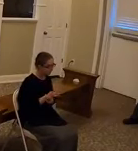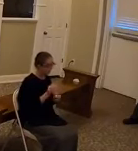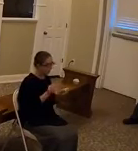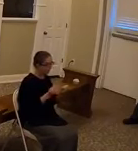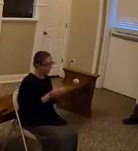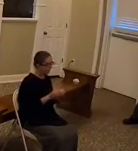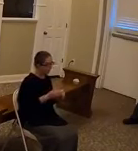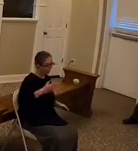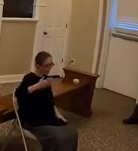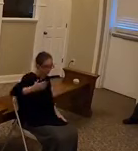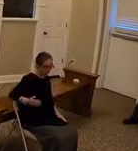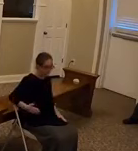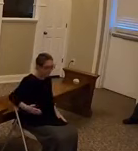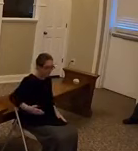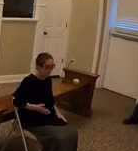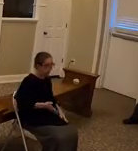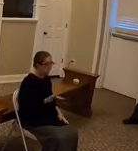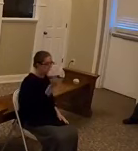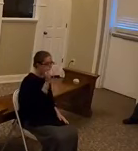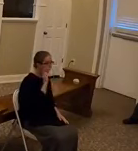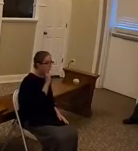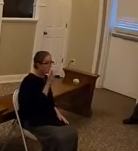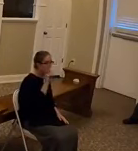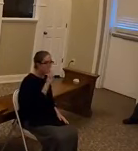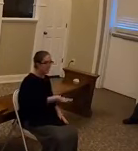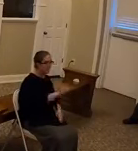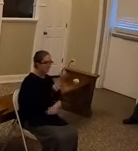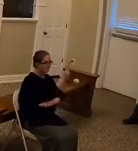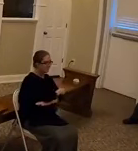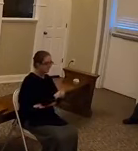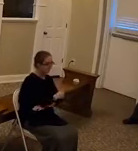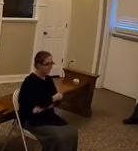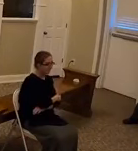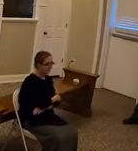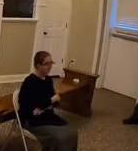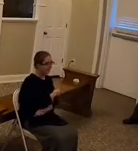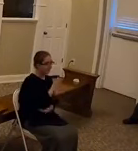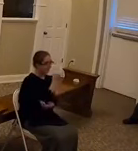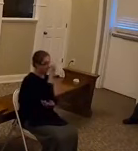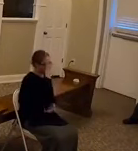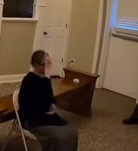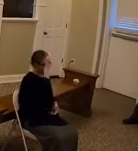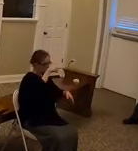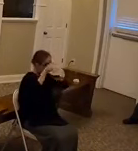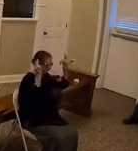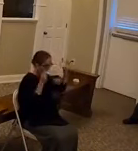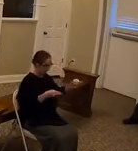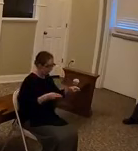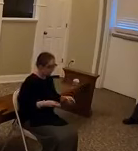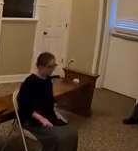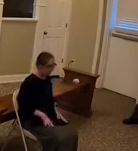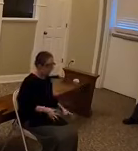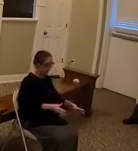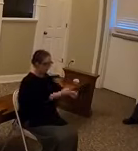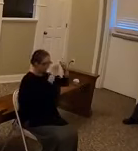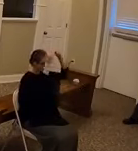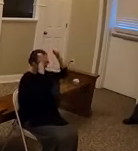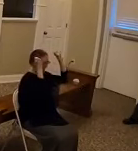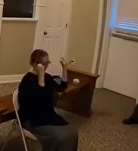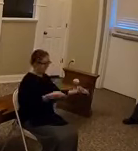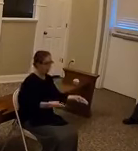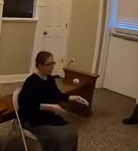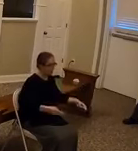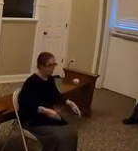no longer beside you. Come on, it's going to be a bad day for you. Amen. When you realize what has happened, that the rapture has taken